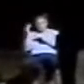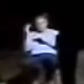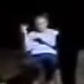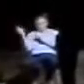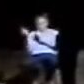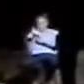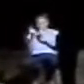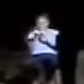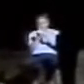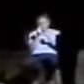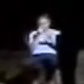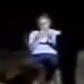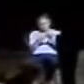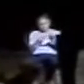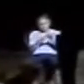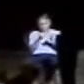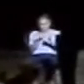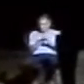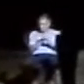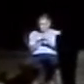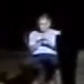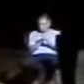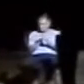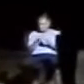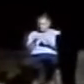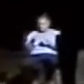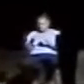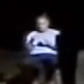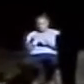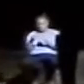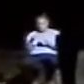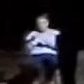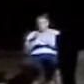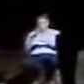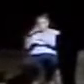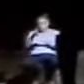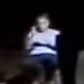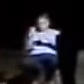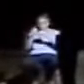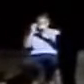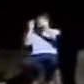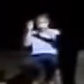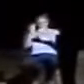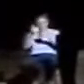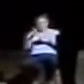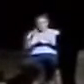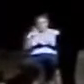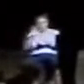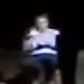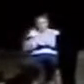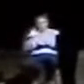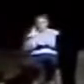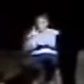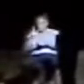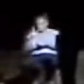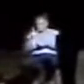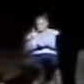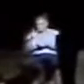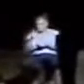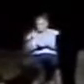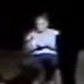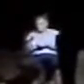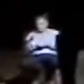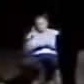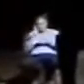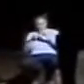get to you and talk with you and pray with you. If not, across the walkway, across the patio, room 523 upstairs, room 523. If you've